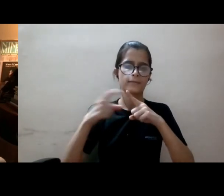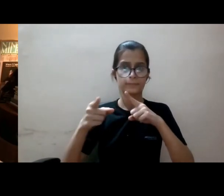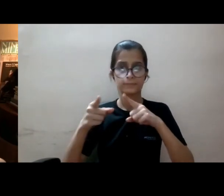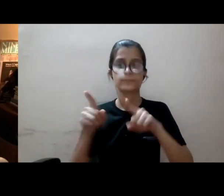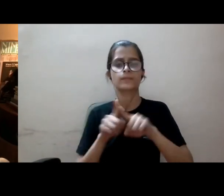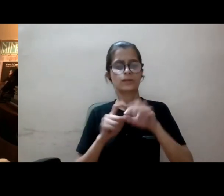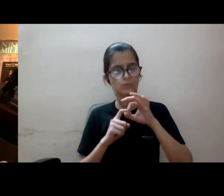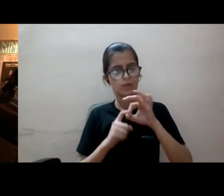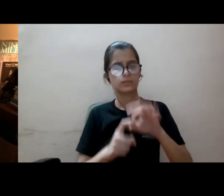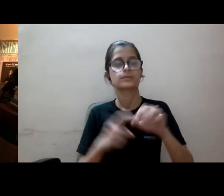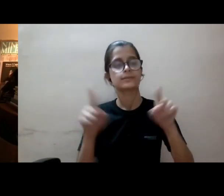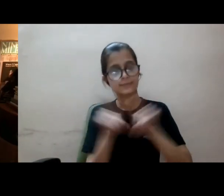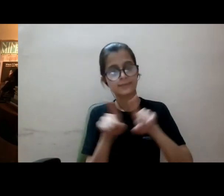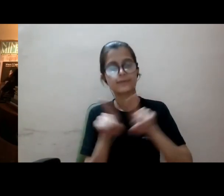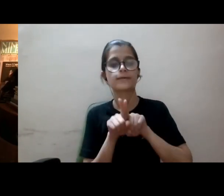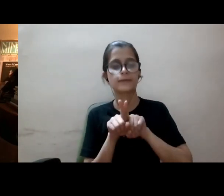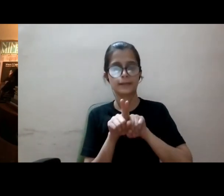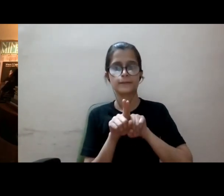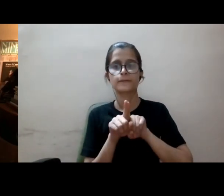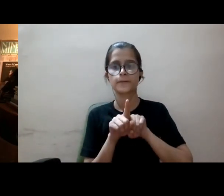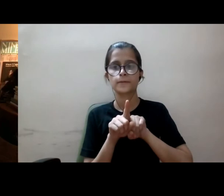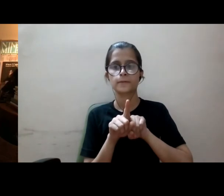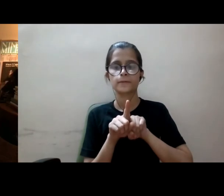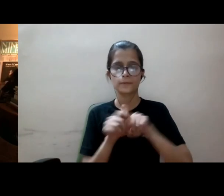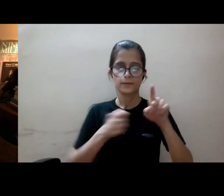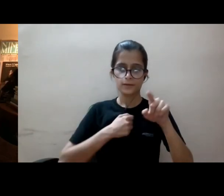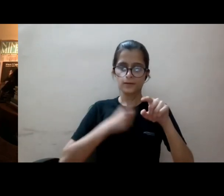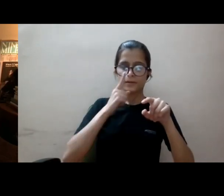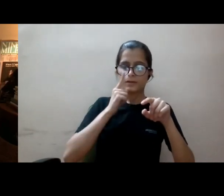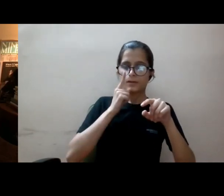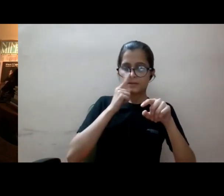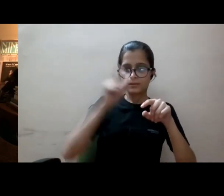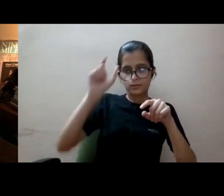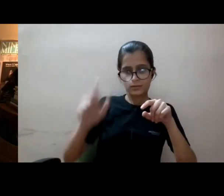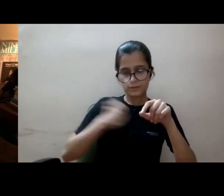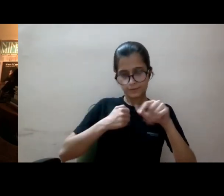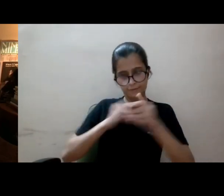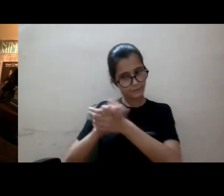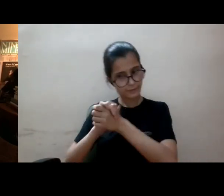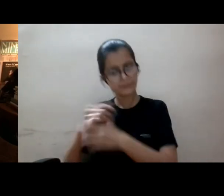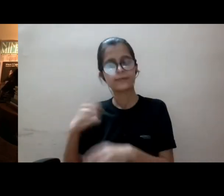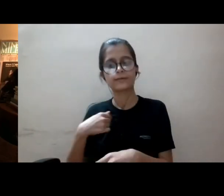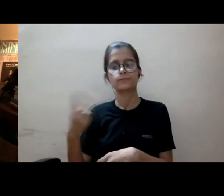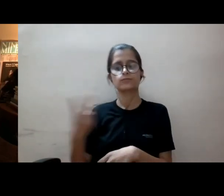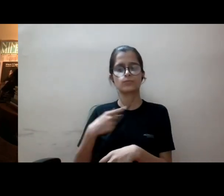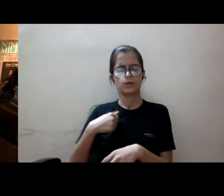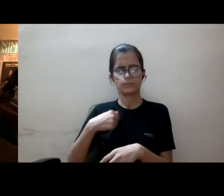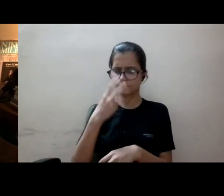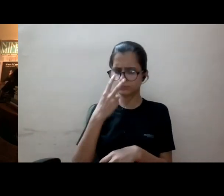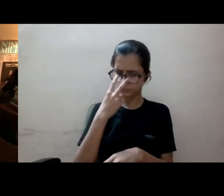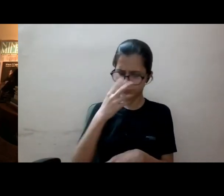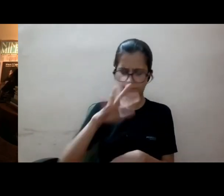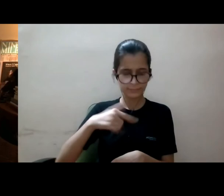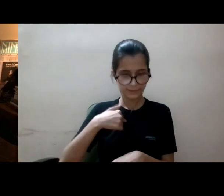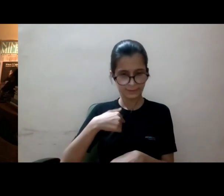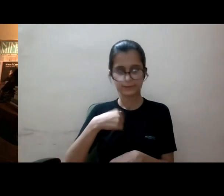this. Both she, my friend, and I Although I cannot see, I'm also visually